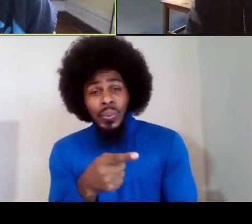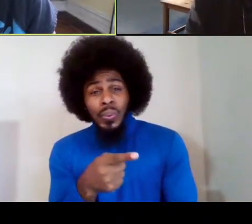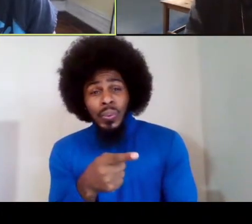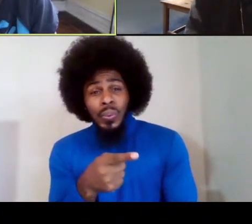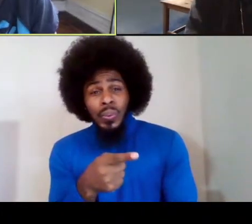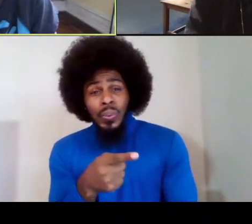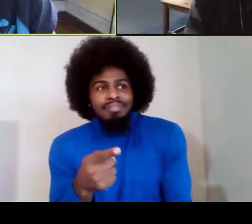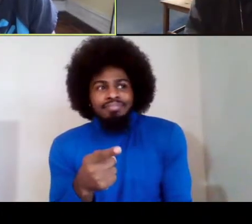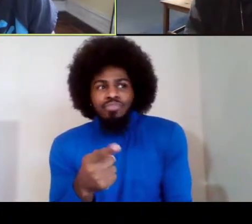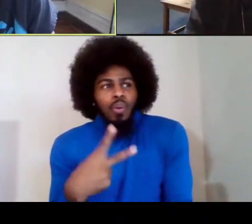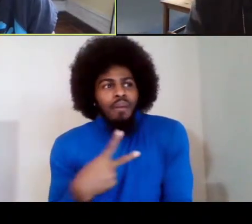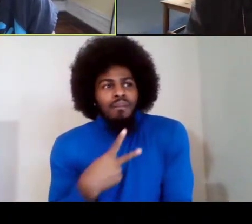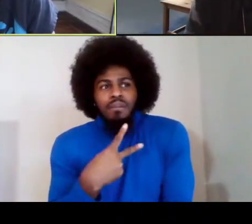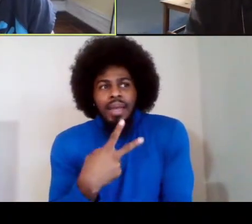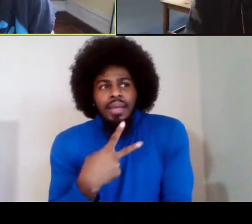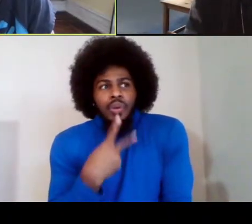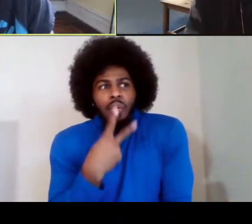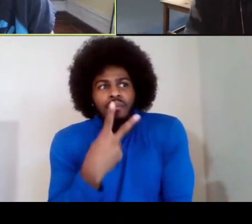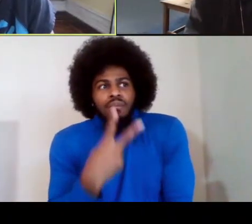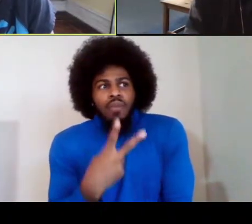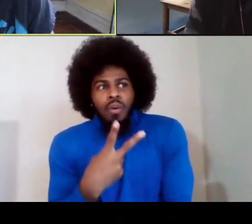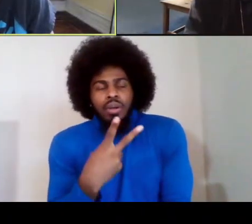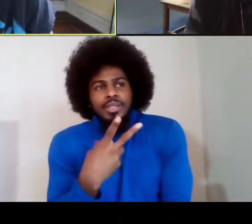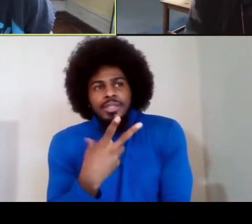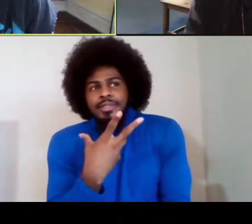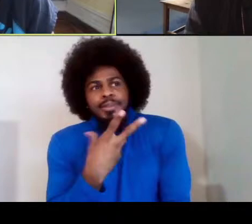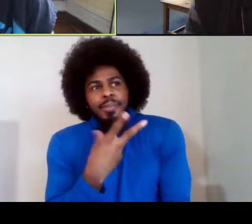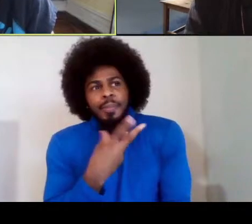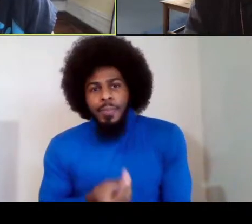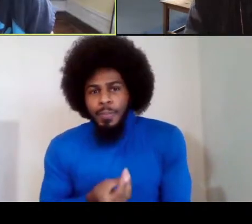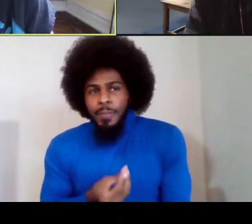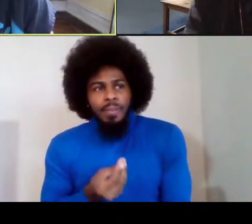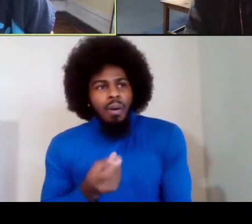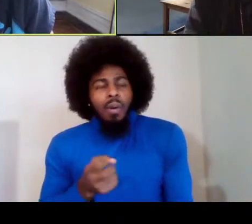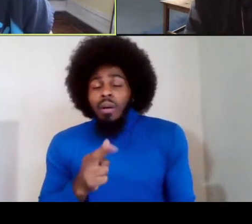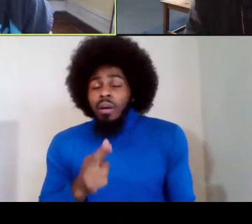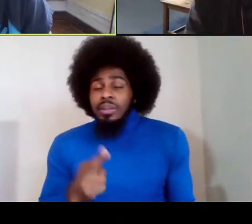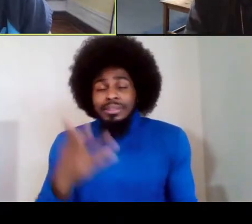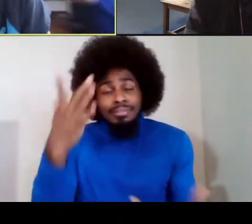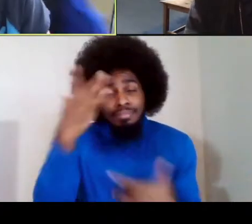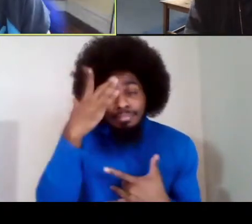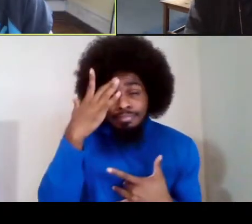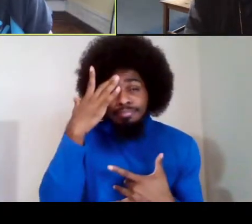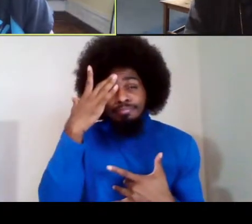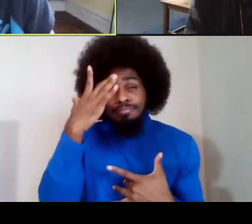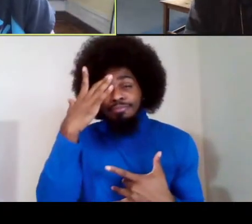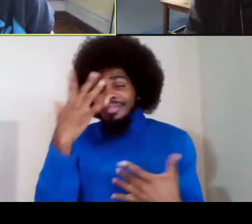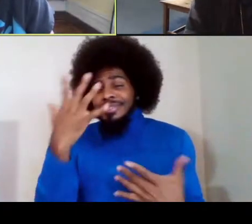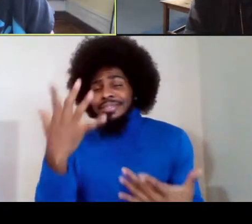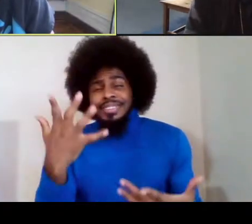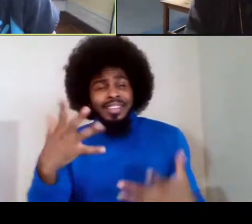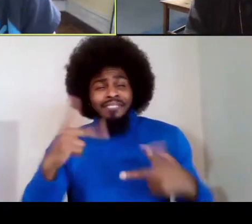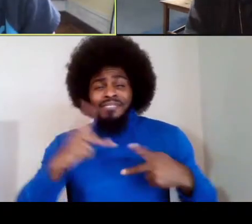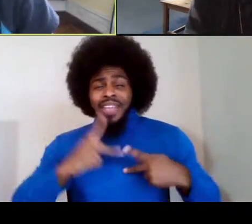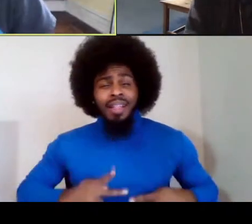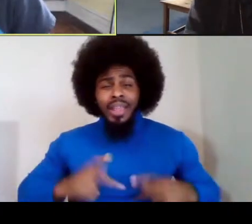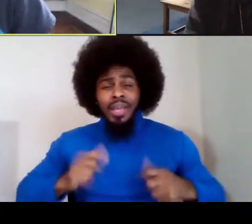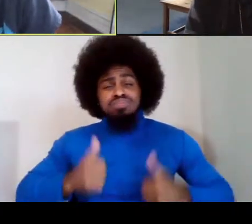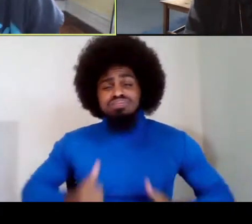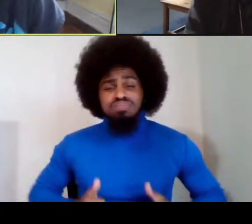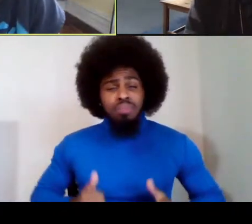your voice, getting sick because you've been in it. It's just, you know, and part of it is like, yes, let's do it for,